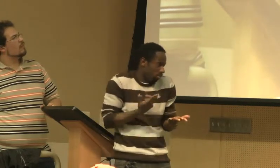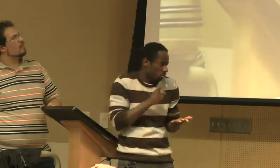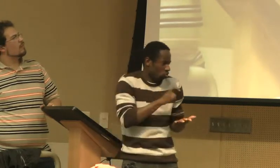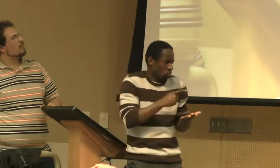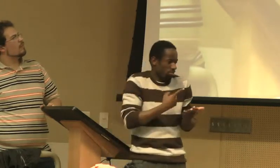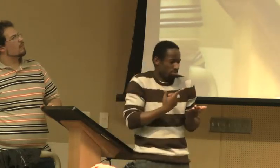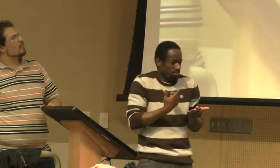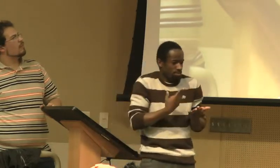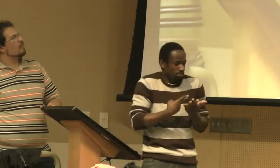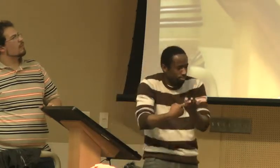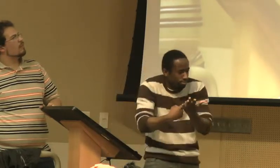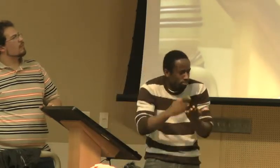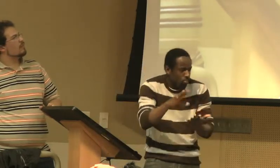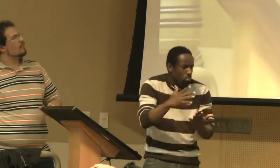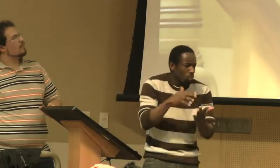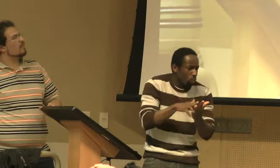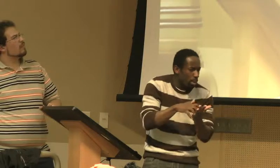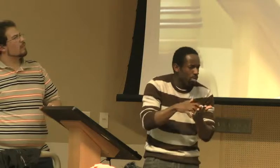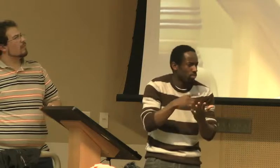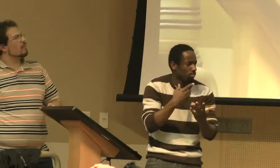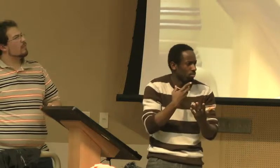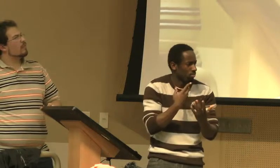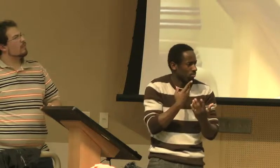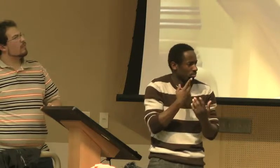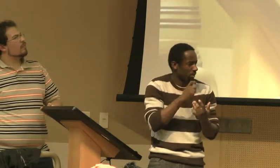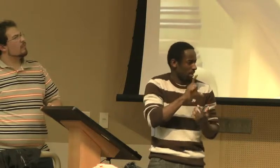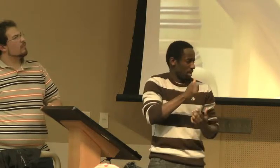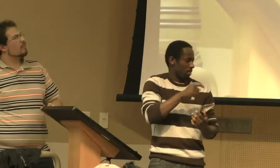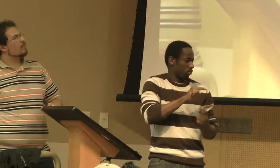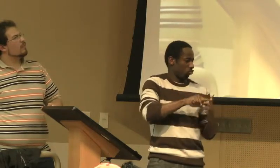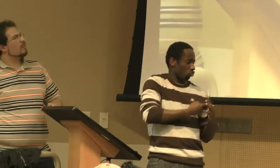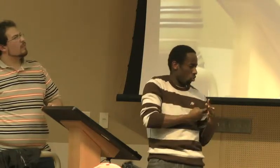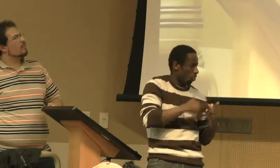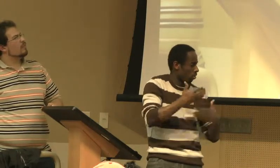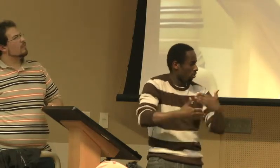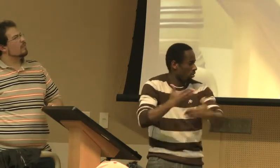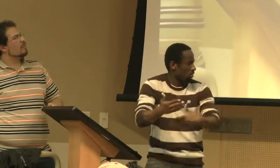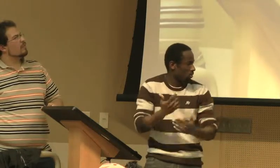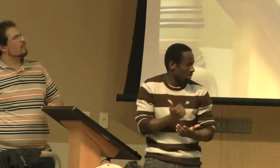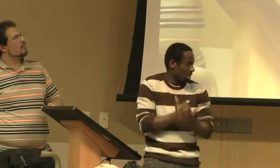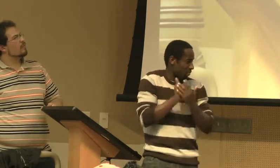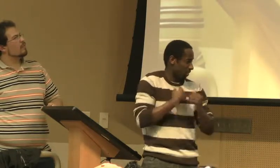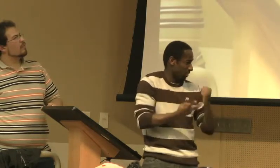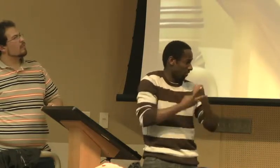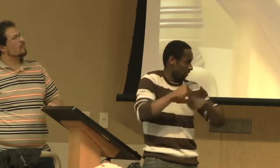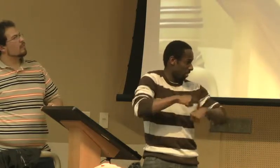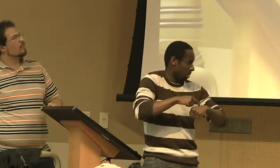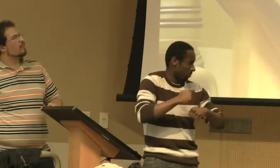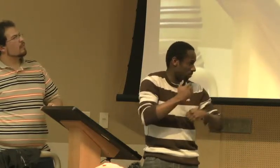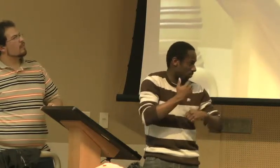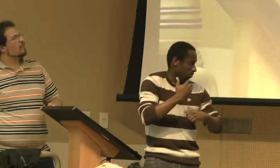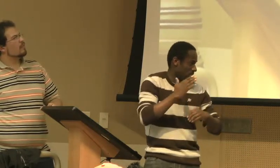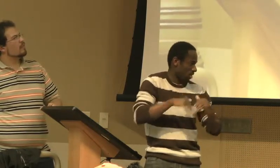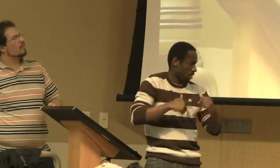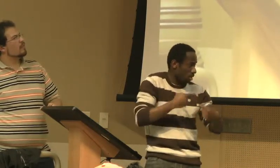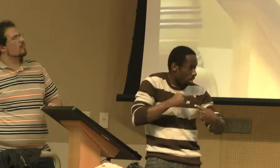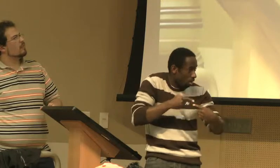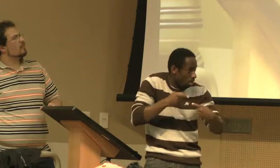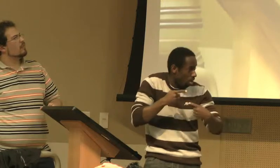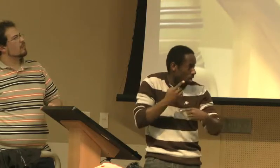was weak in a certain area. And I wish that there would have been more of a discussion at that moment in time so that I could have saved